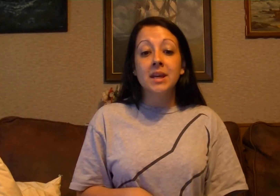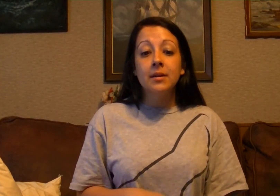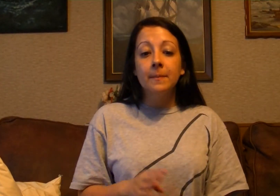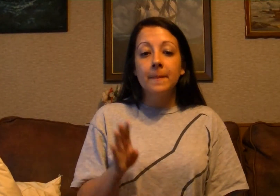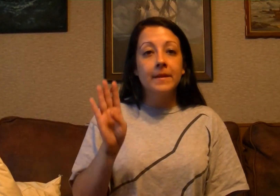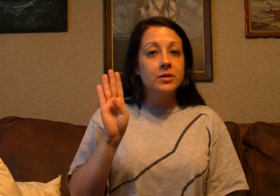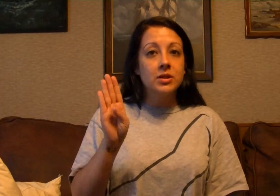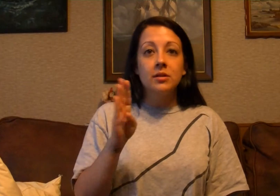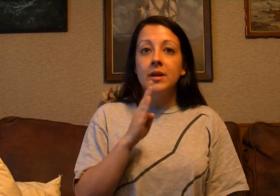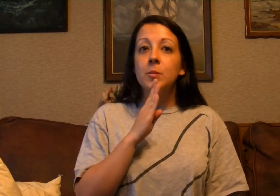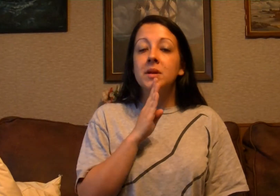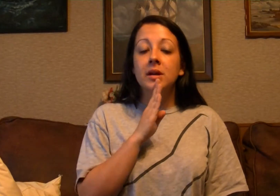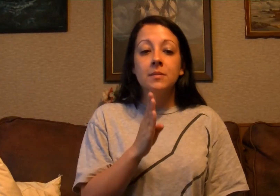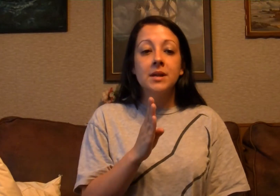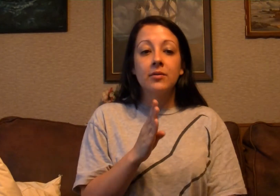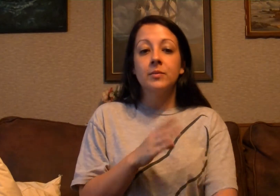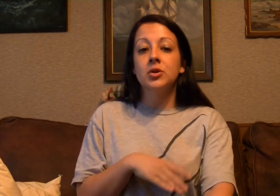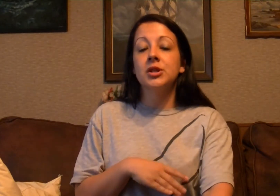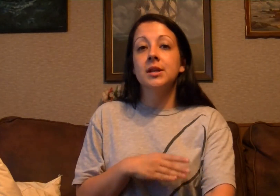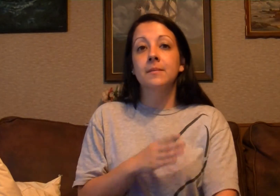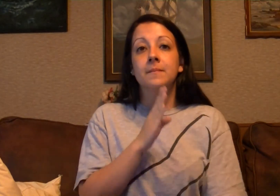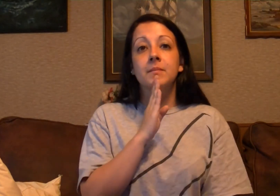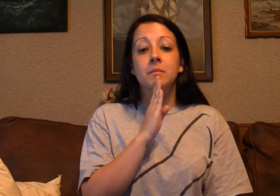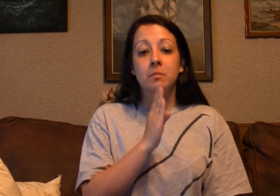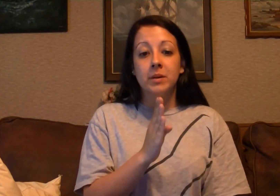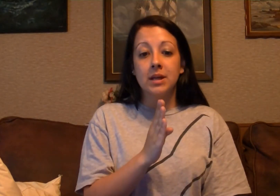B, it's just the letter B, it comes out from your chin, B.